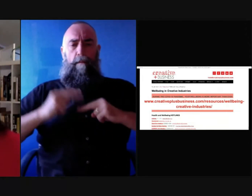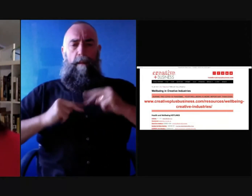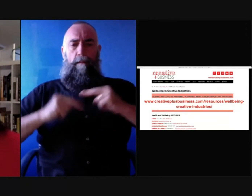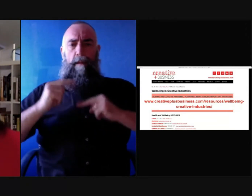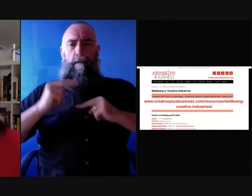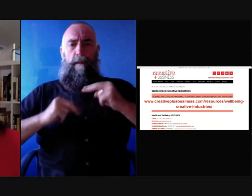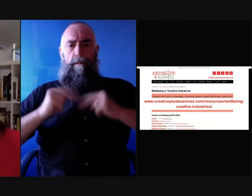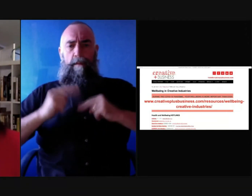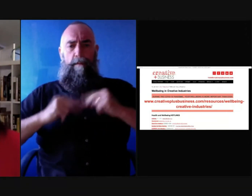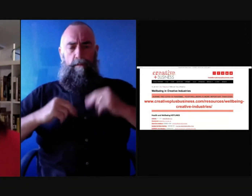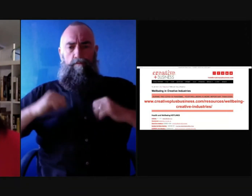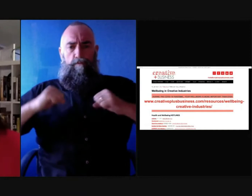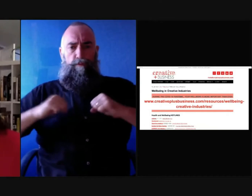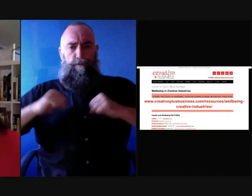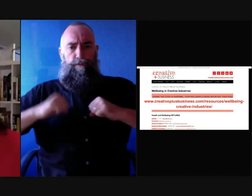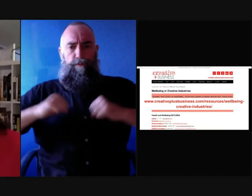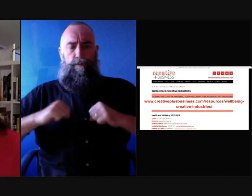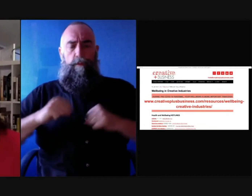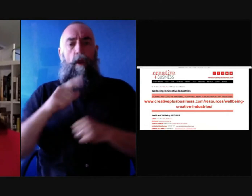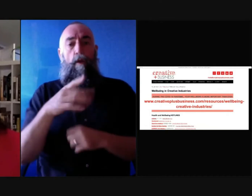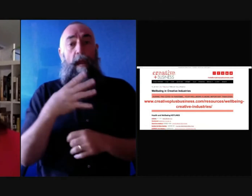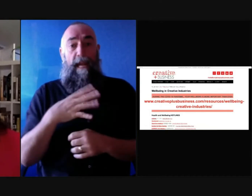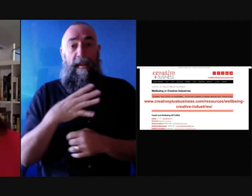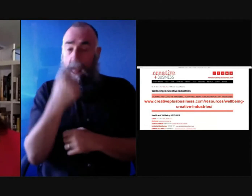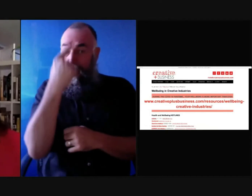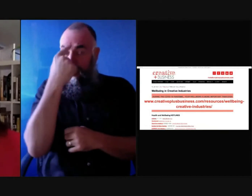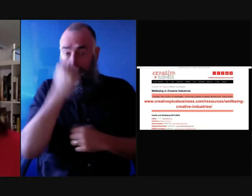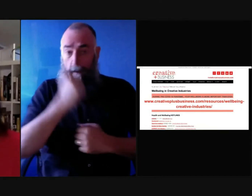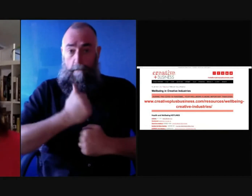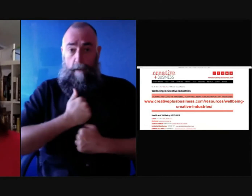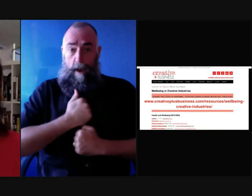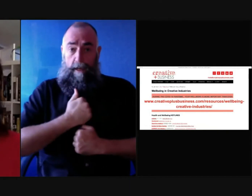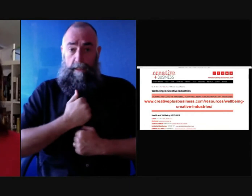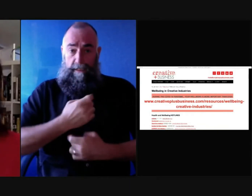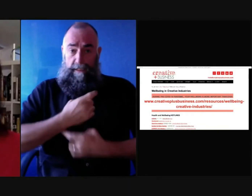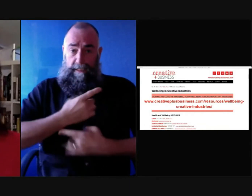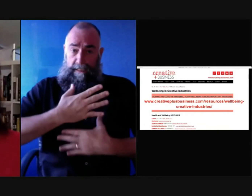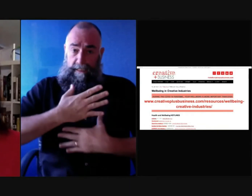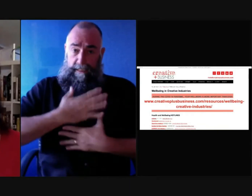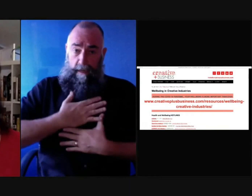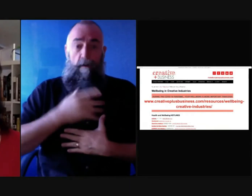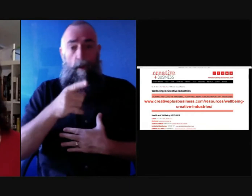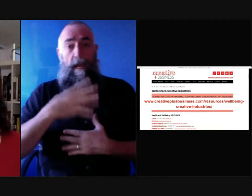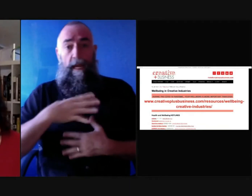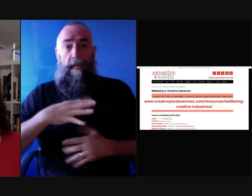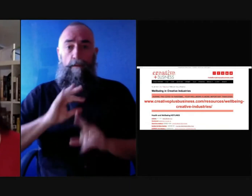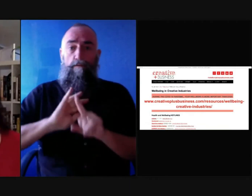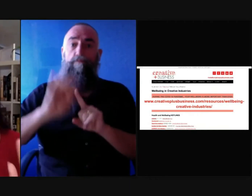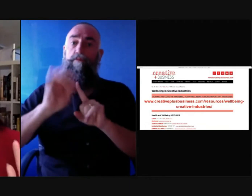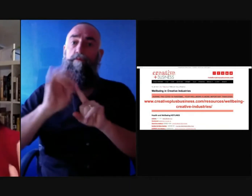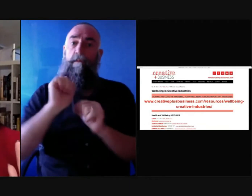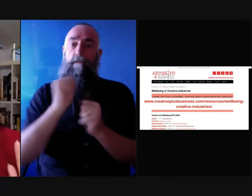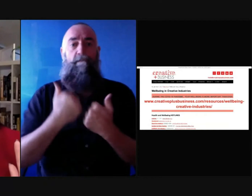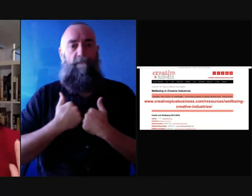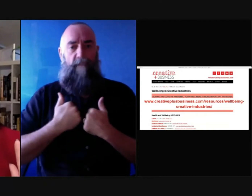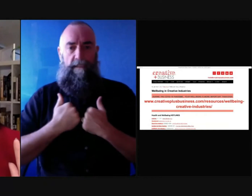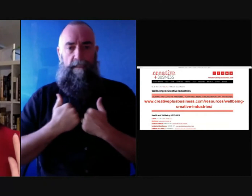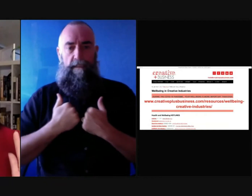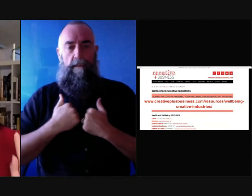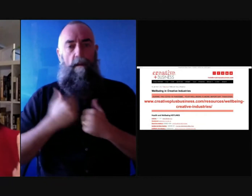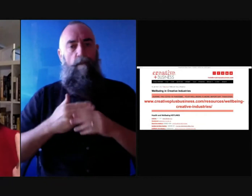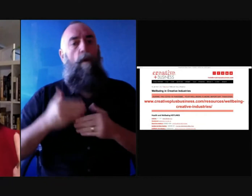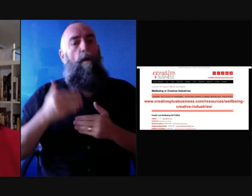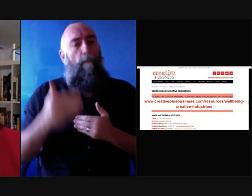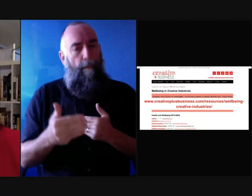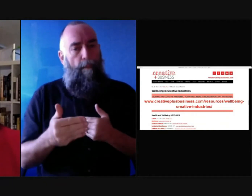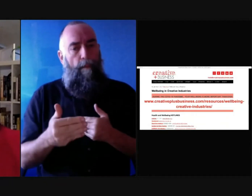capacity. Monitoring your own capacity and making sure that you are well enough to take the next steps is critically important. So, like I said, although